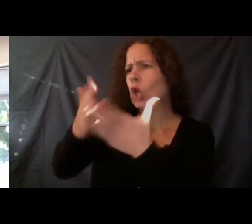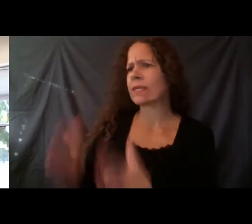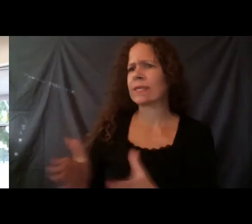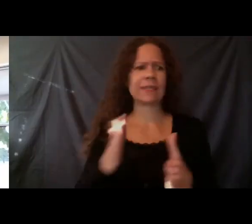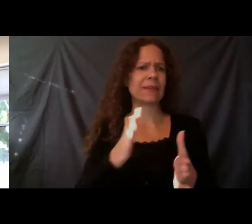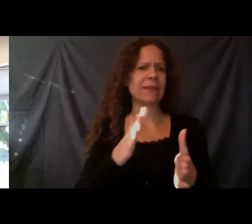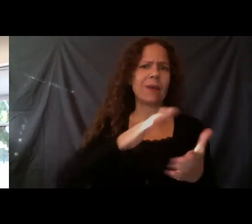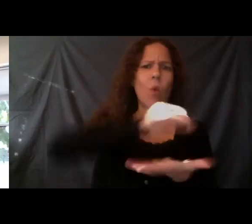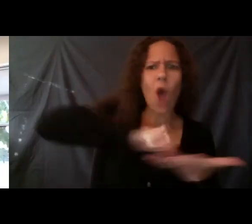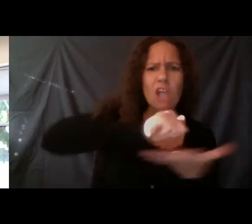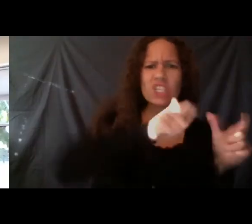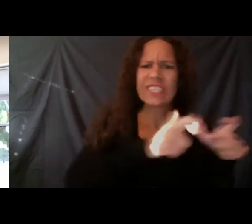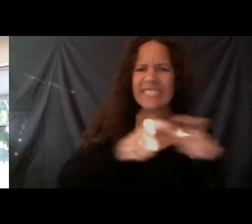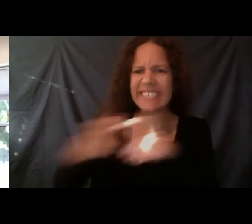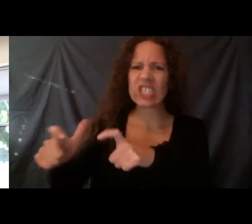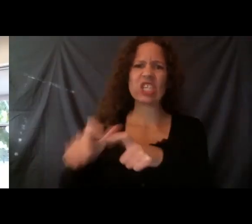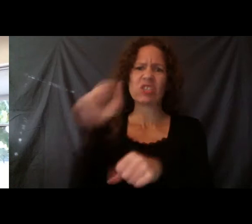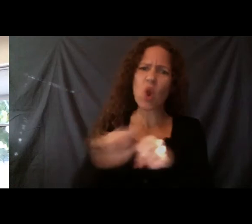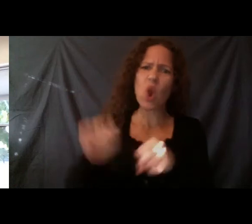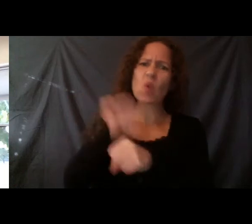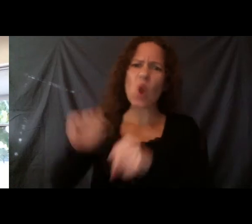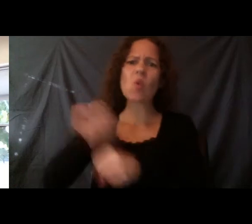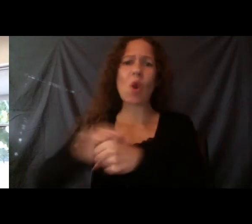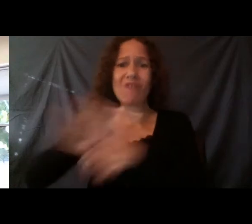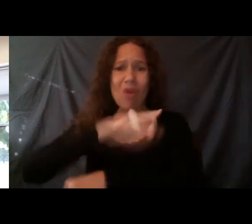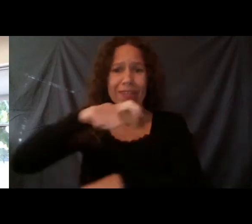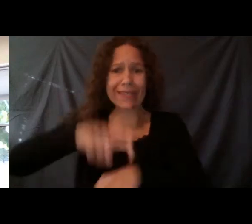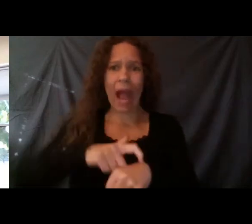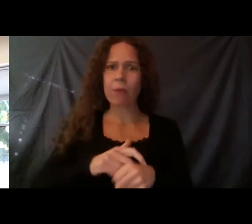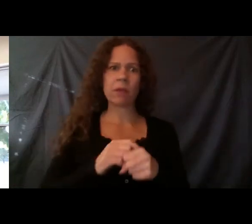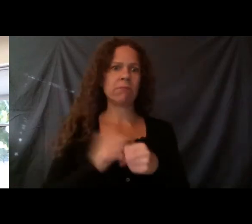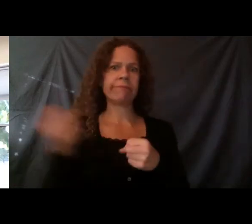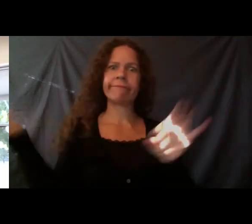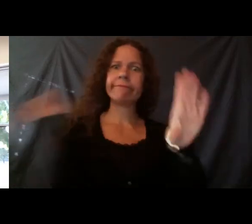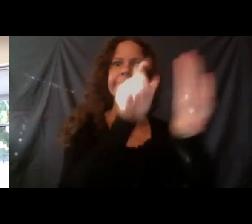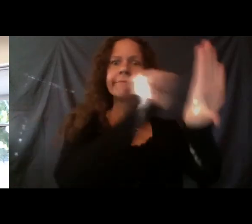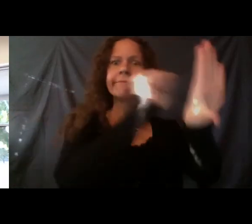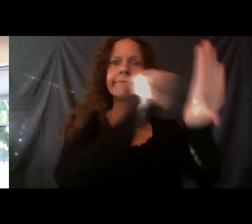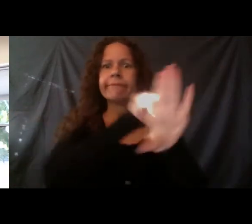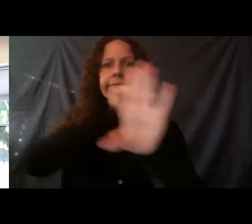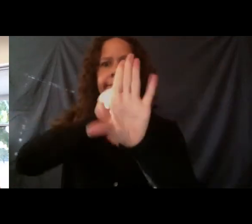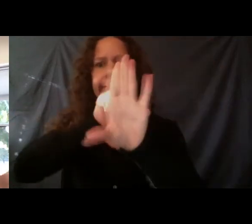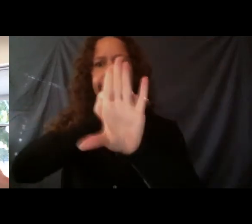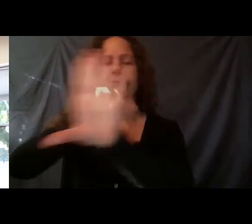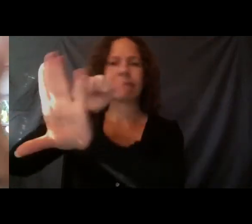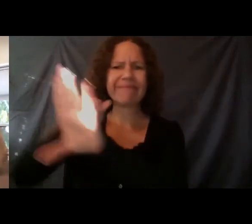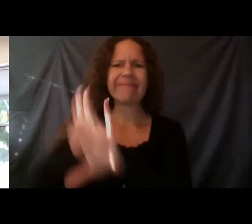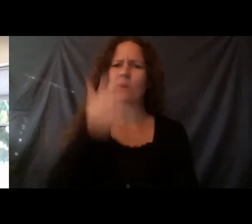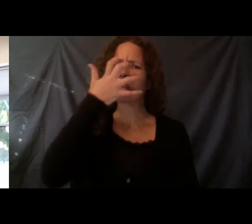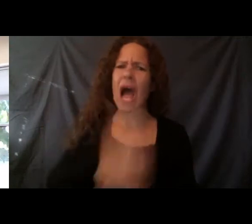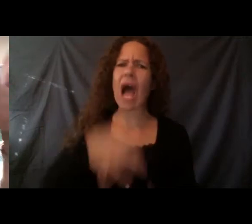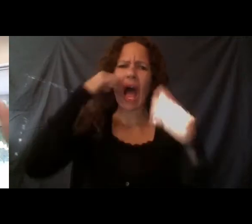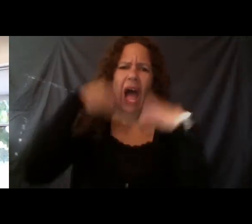full time and knocked on hundreds of thousands of doors in 100-degree weather, joined by other unions, the LA, even the